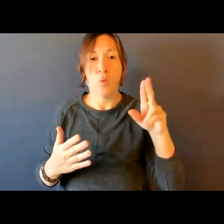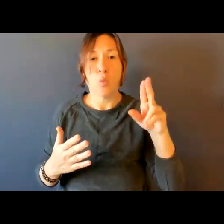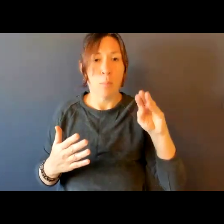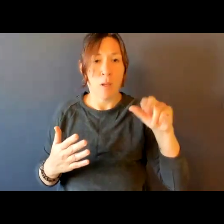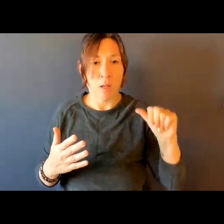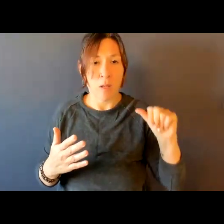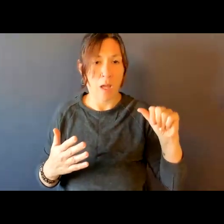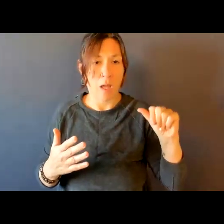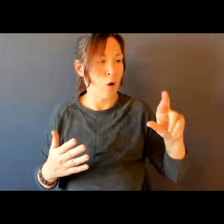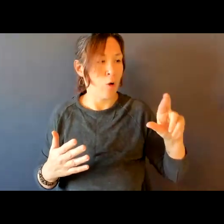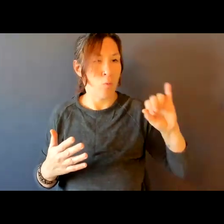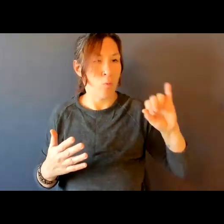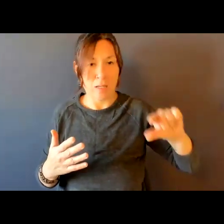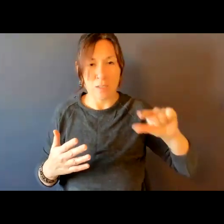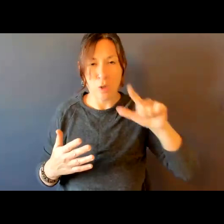Felipe Ortiz.